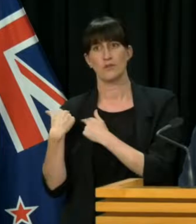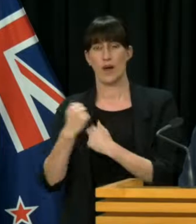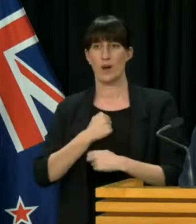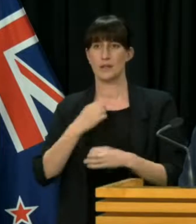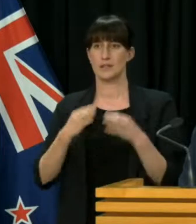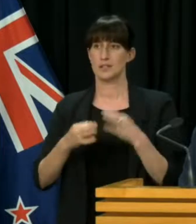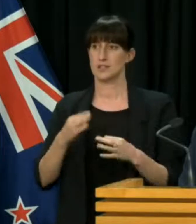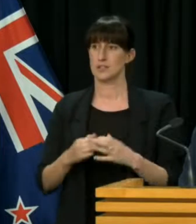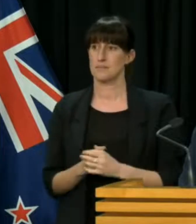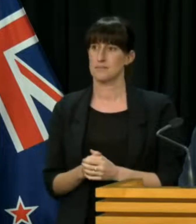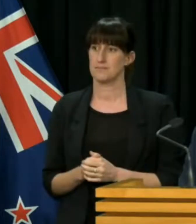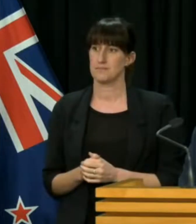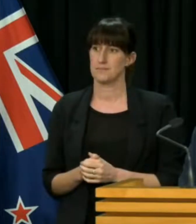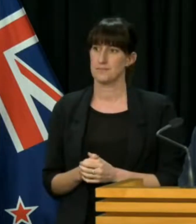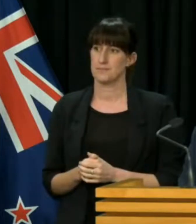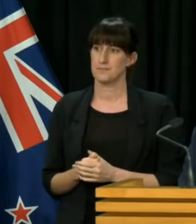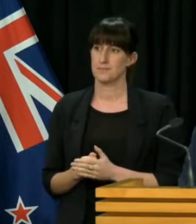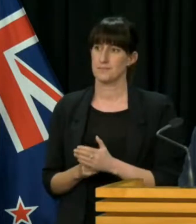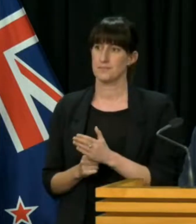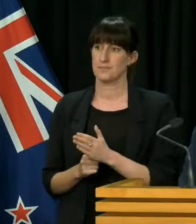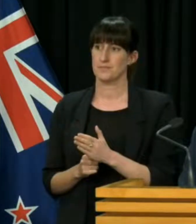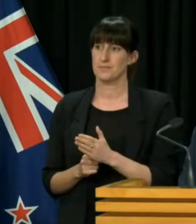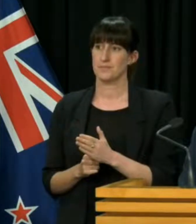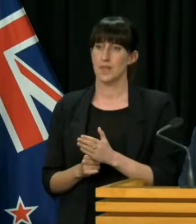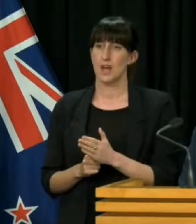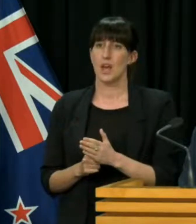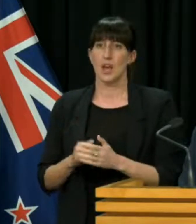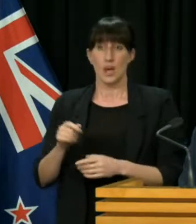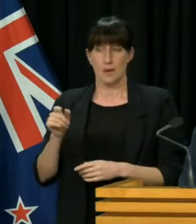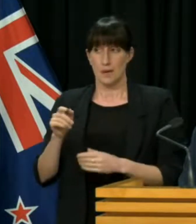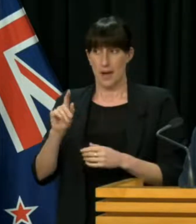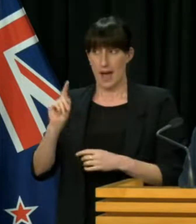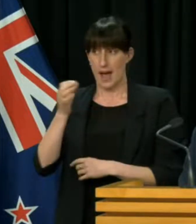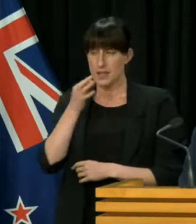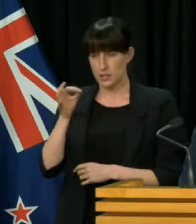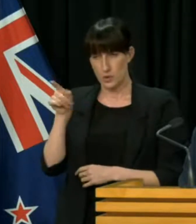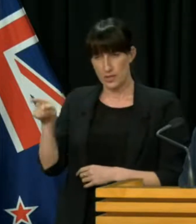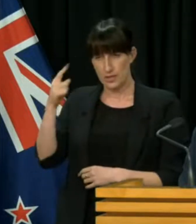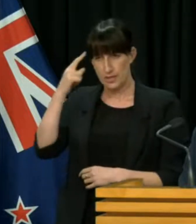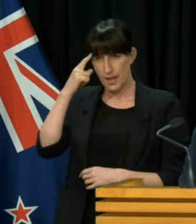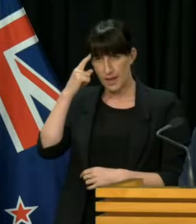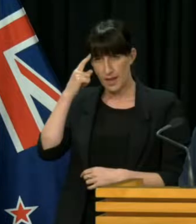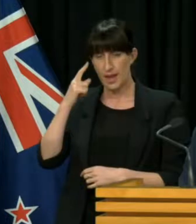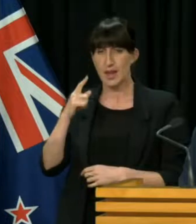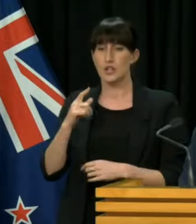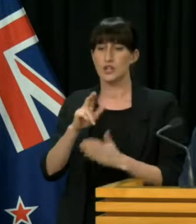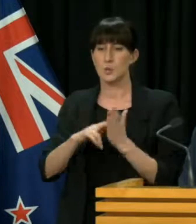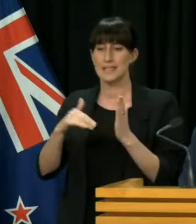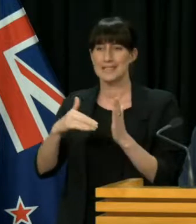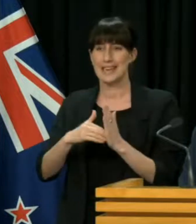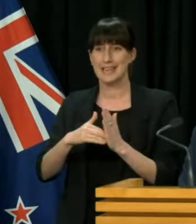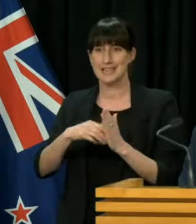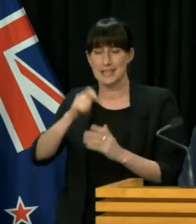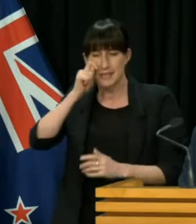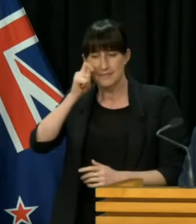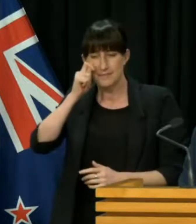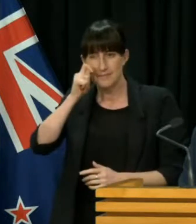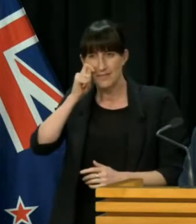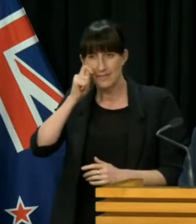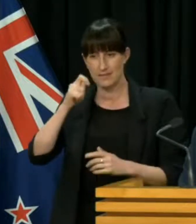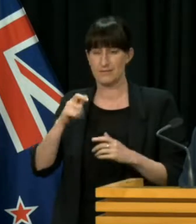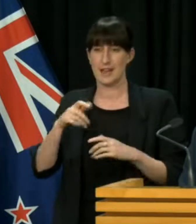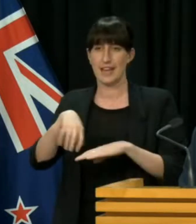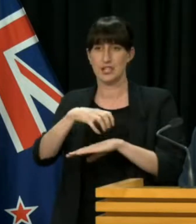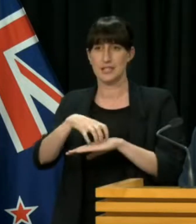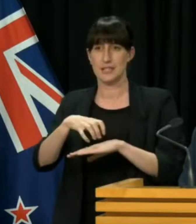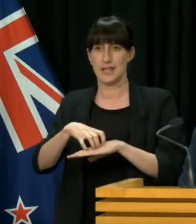security agencies institutionally Islamophobic? Well, I can only assume that the basis